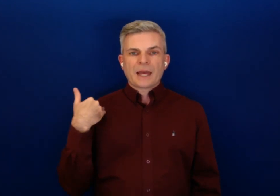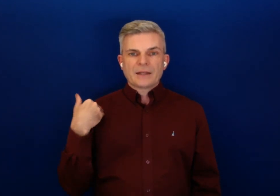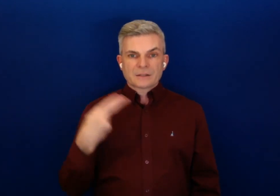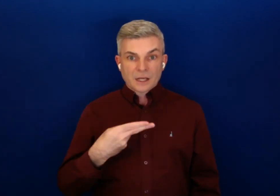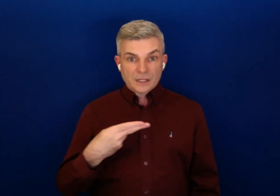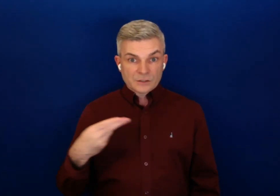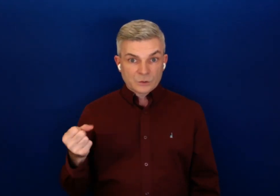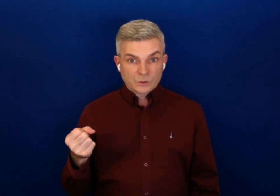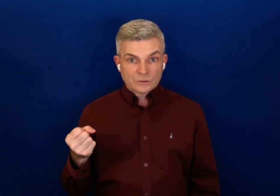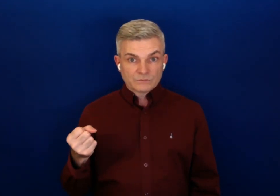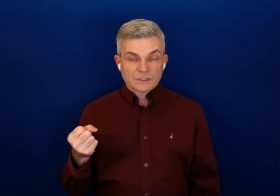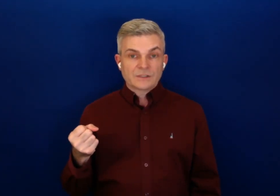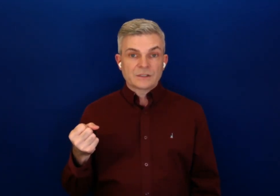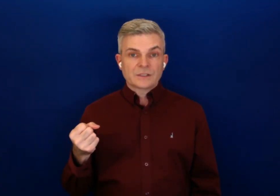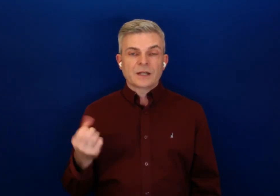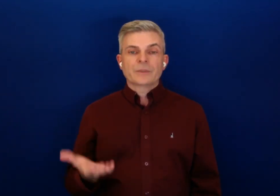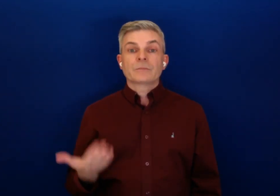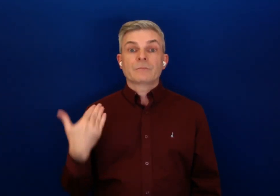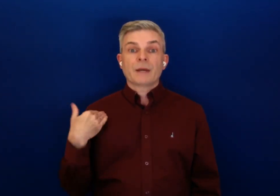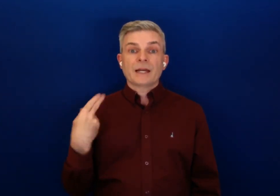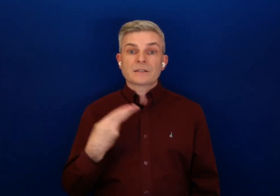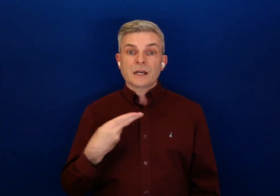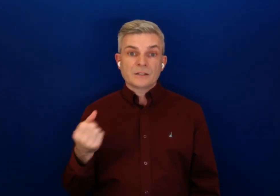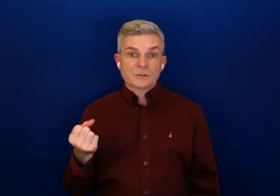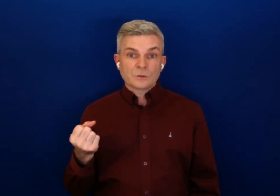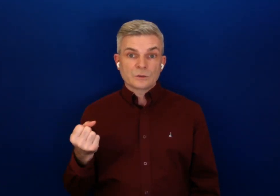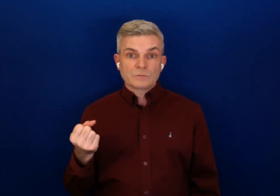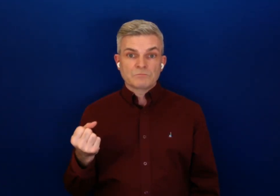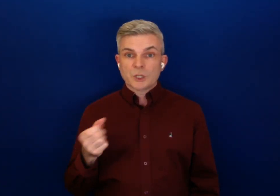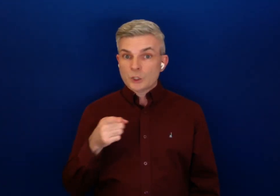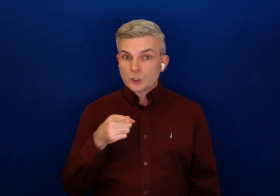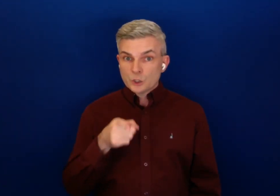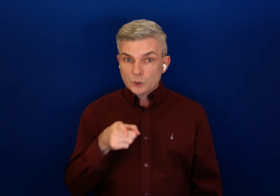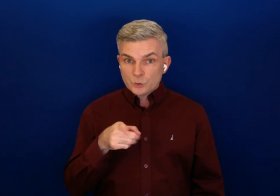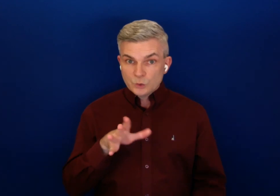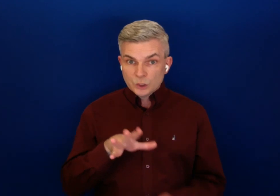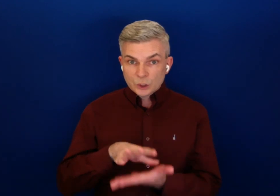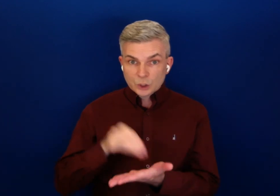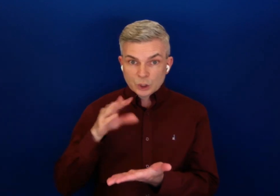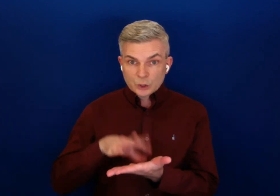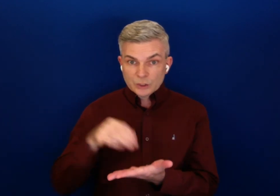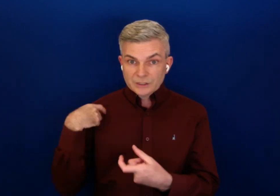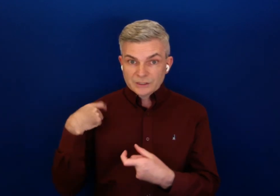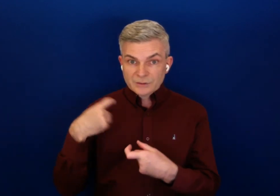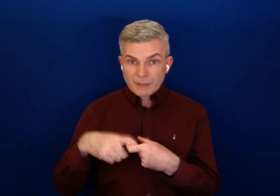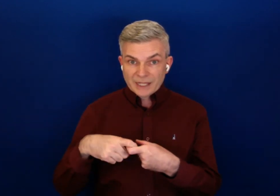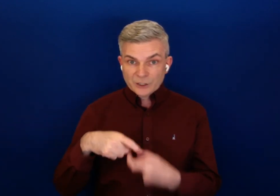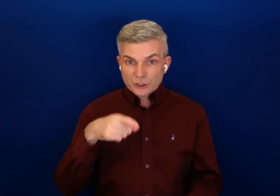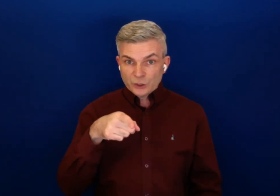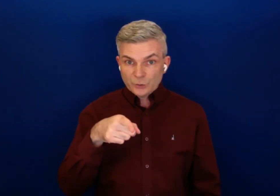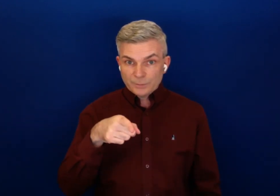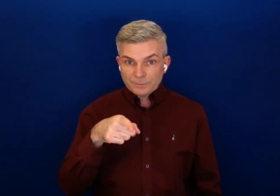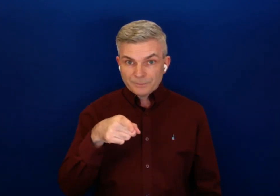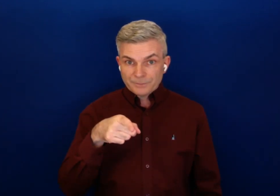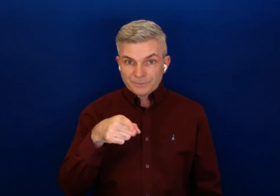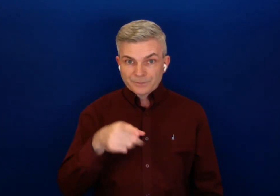Past high school, this is the topic. Past high school, you learn Spanish, you?